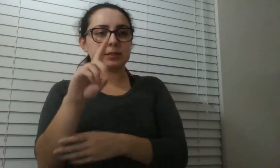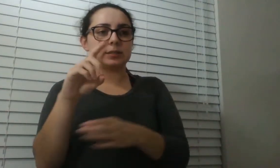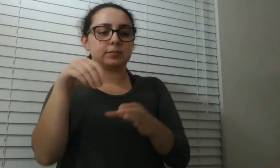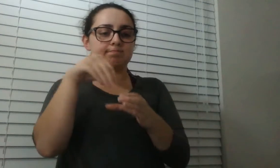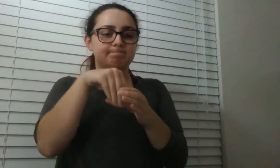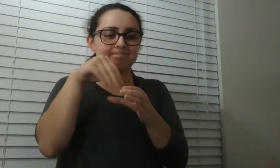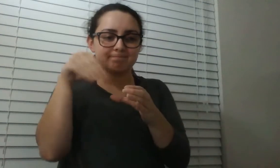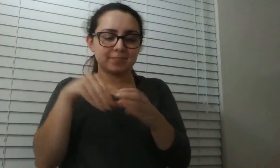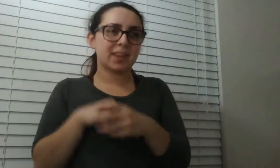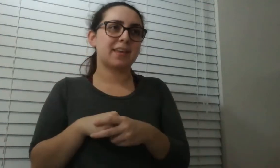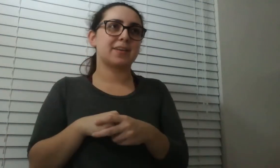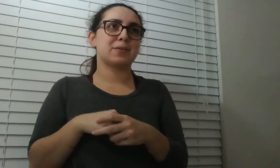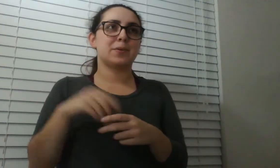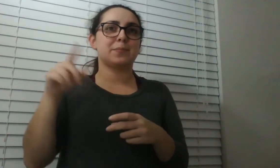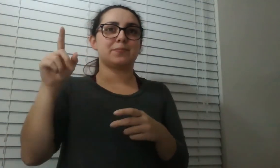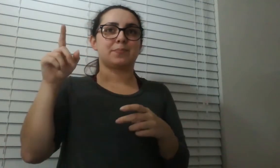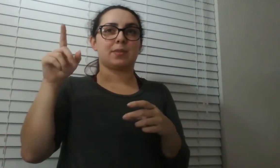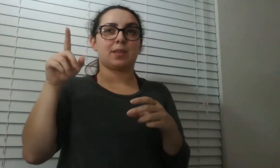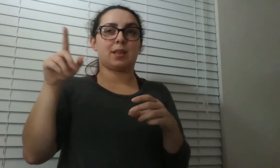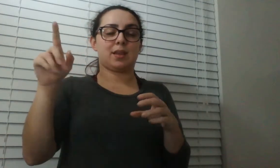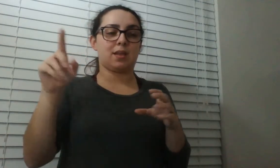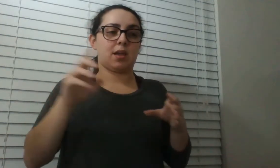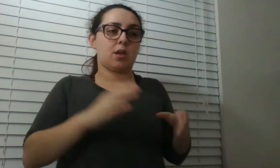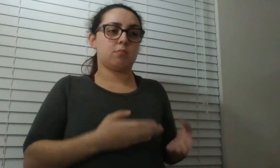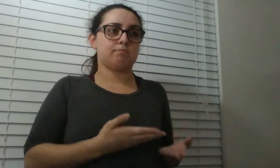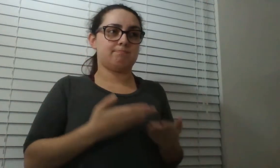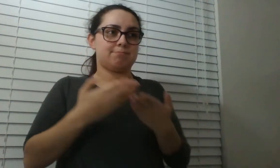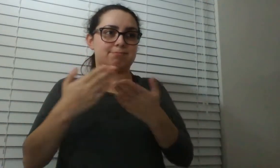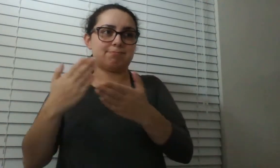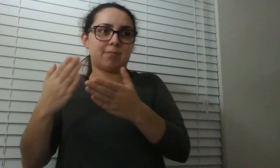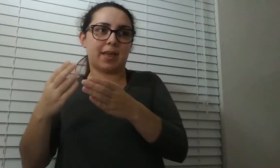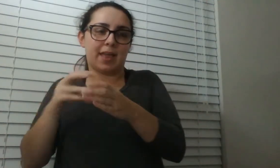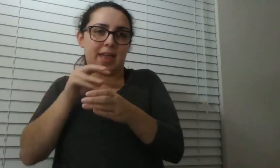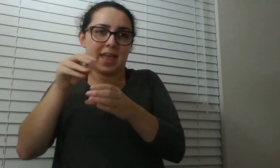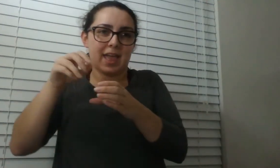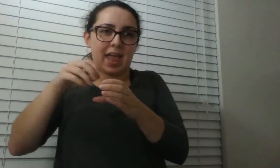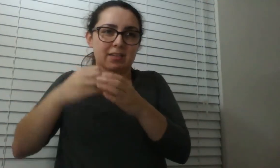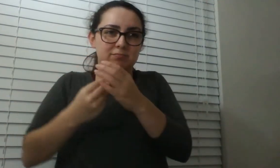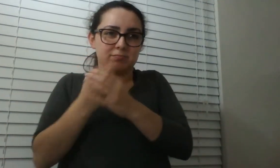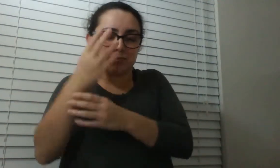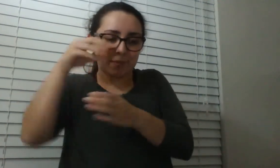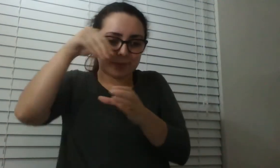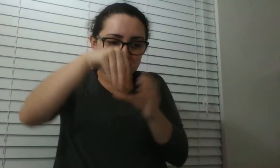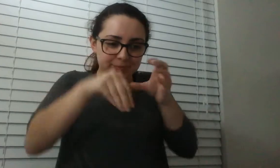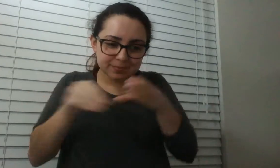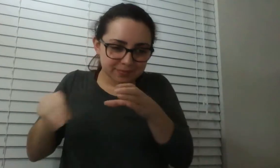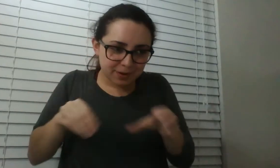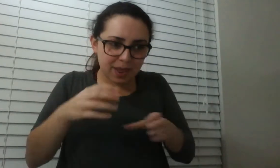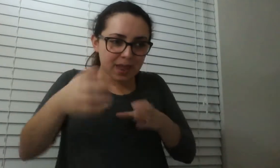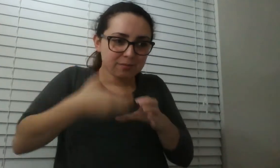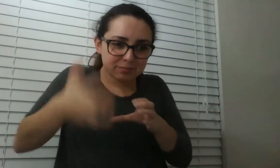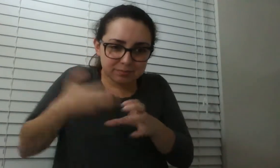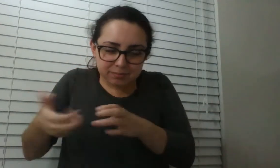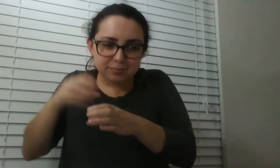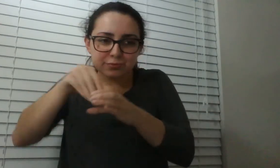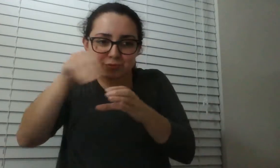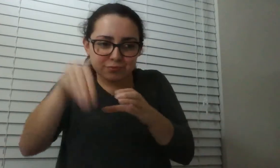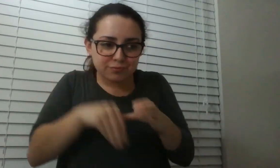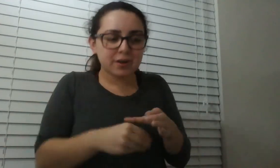ground behind the garage. and it thrived. It grew really well, and within a number of years it had grown to be a